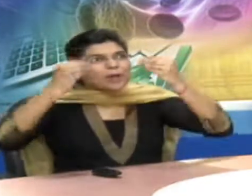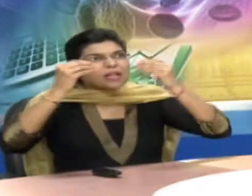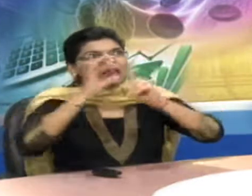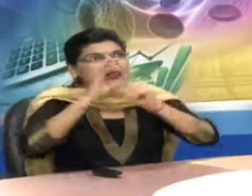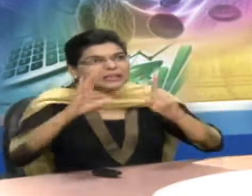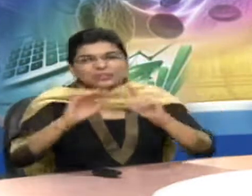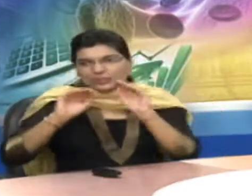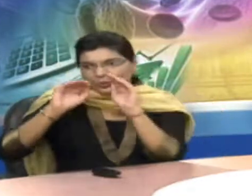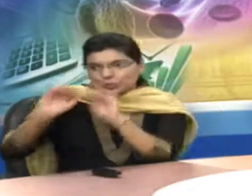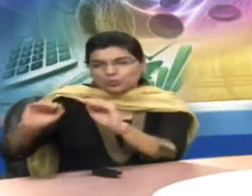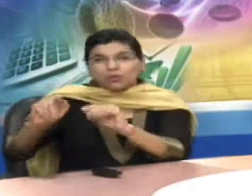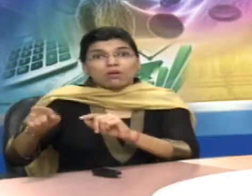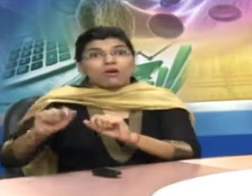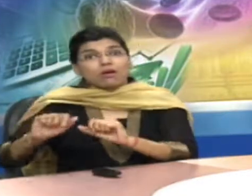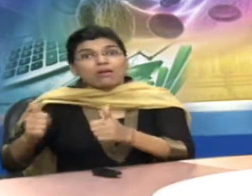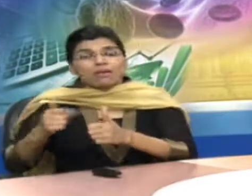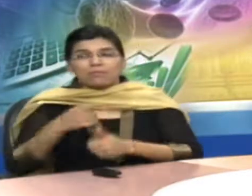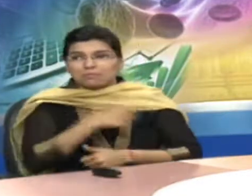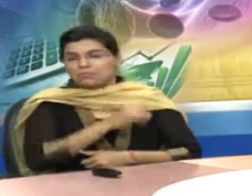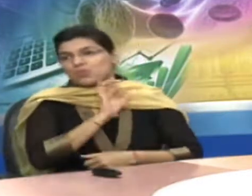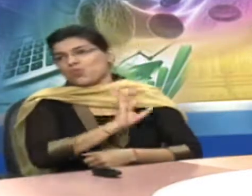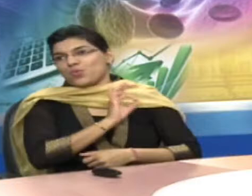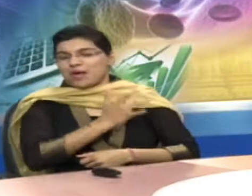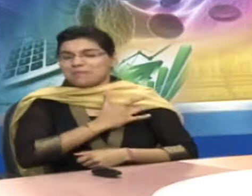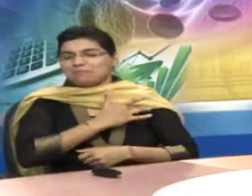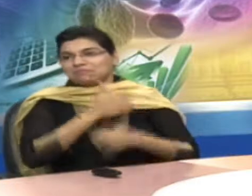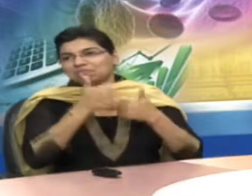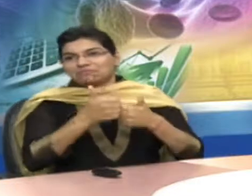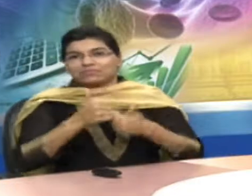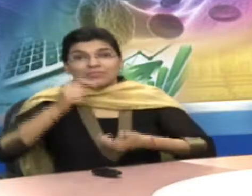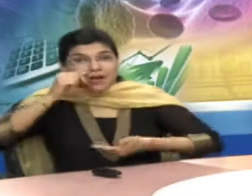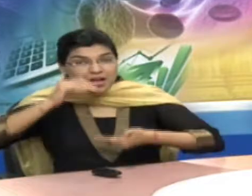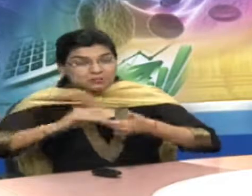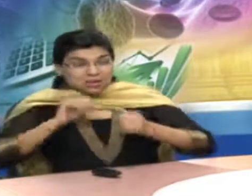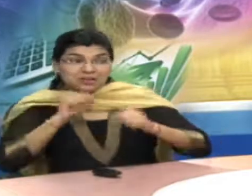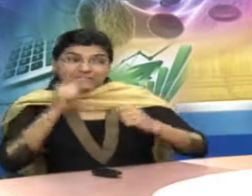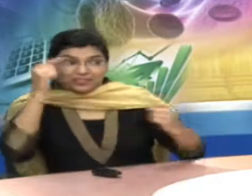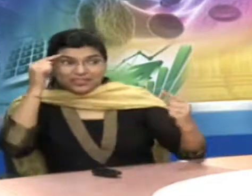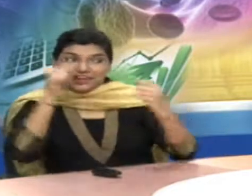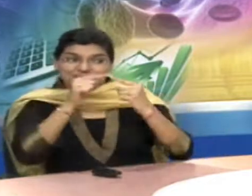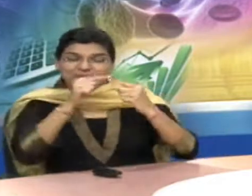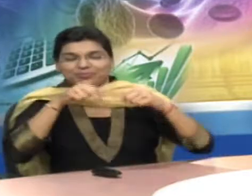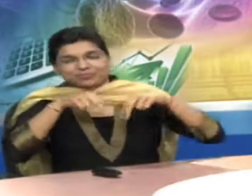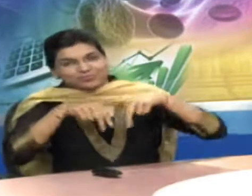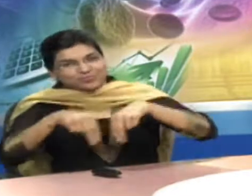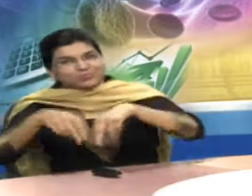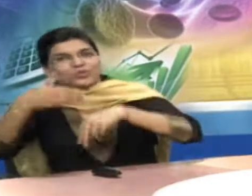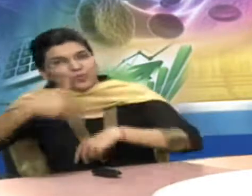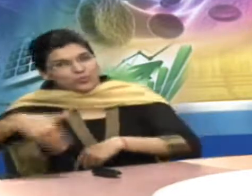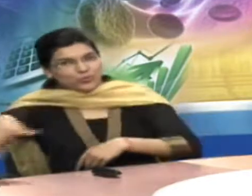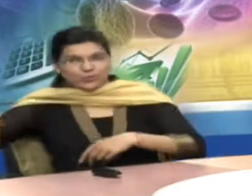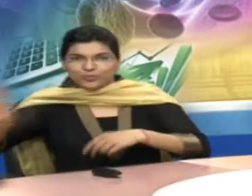and helpful is really not easy. and wife also agreed.